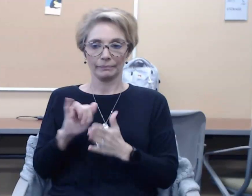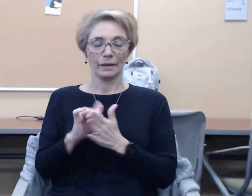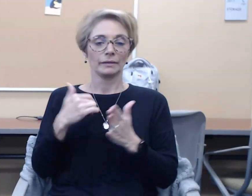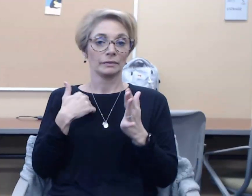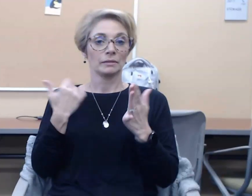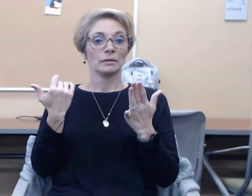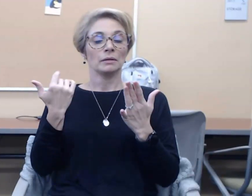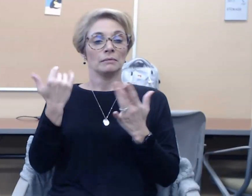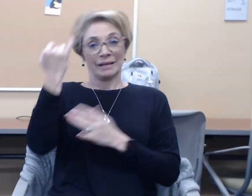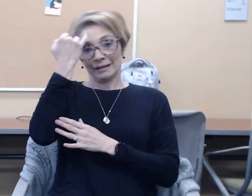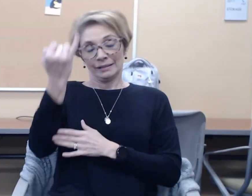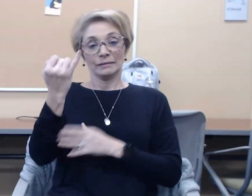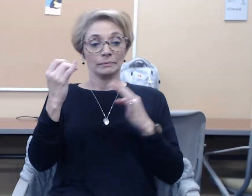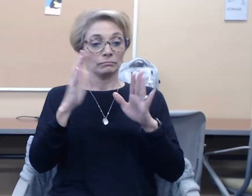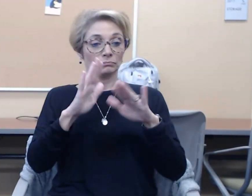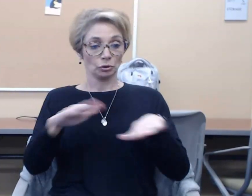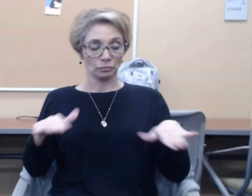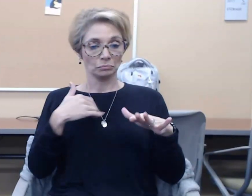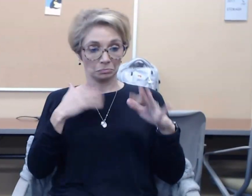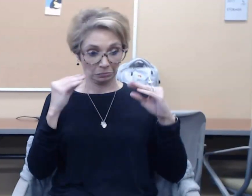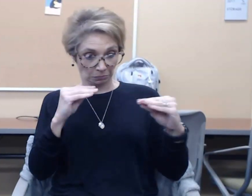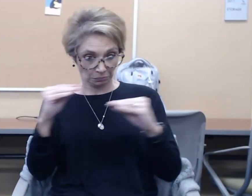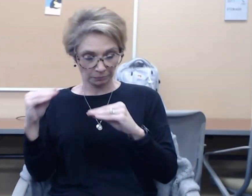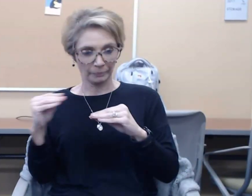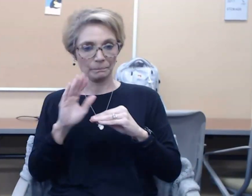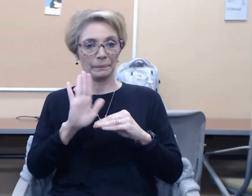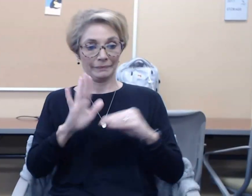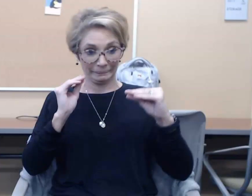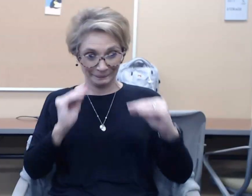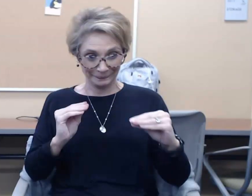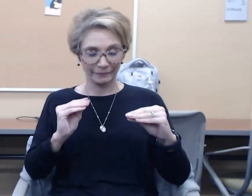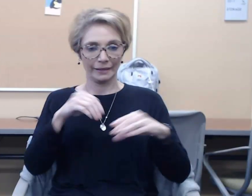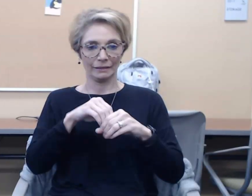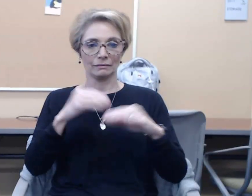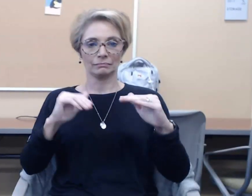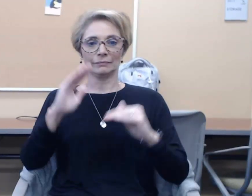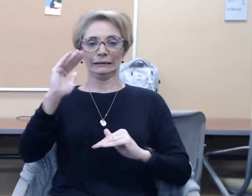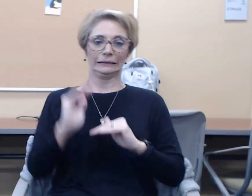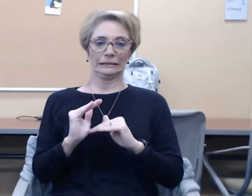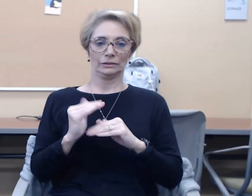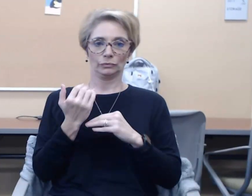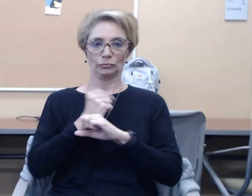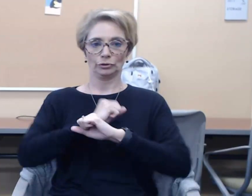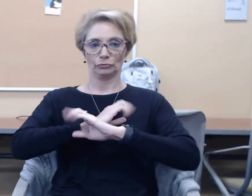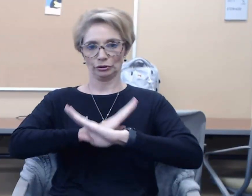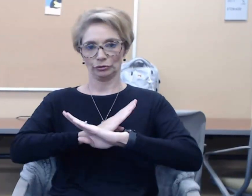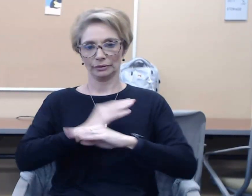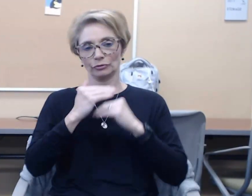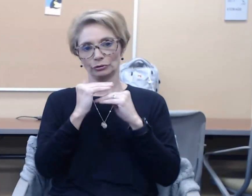in mainstream settings, or what we call their least restrictive environment, which is often interpreted as the mainstream